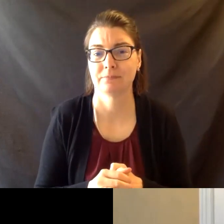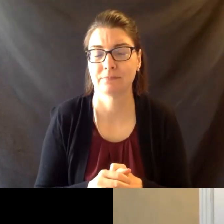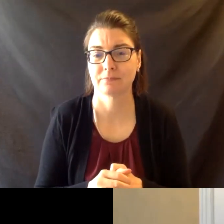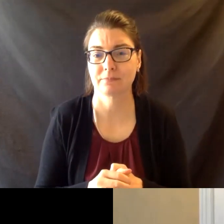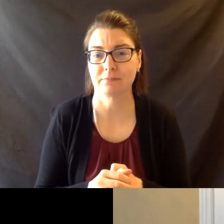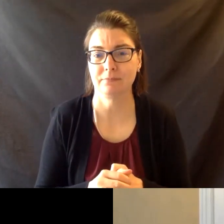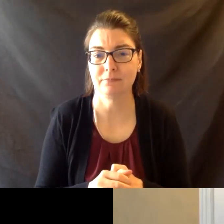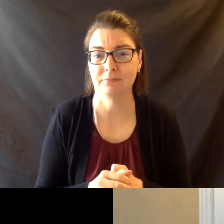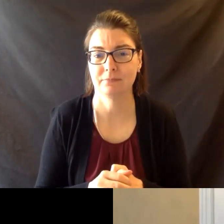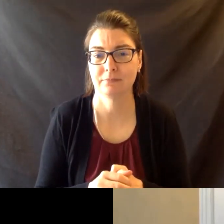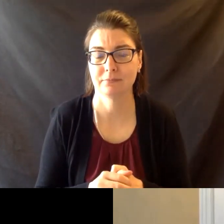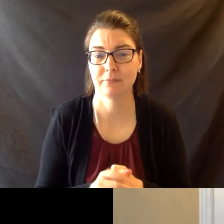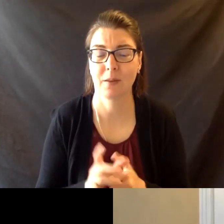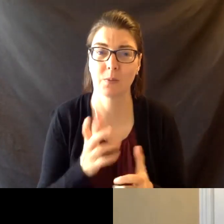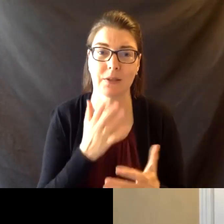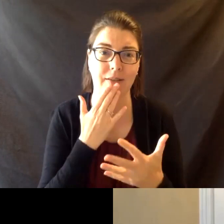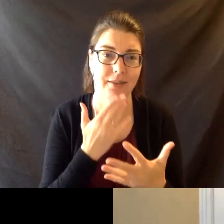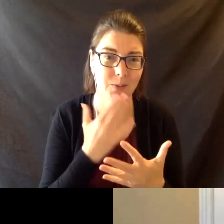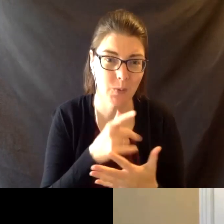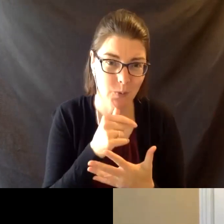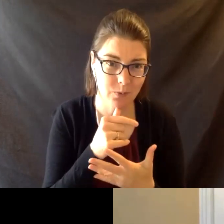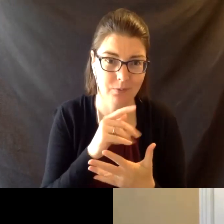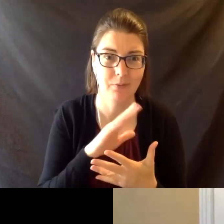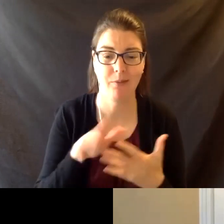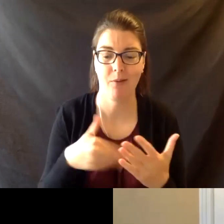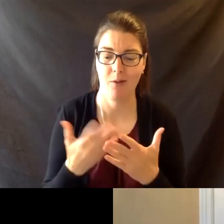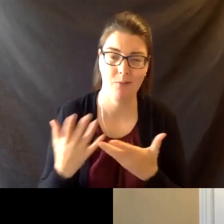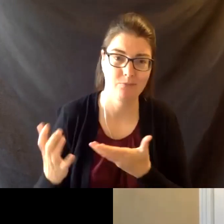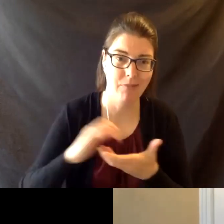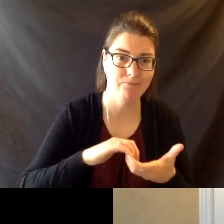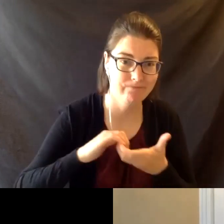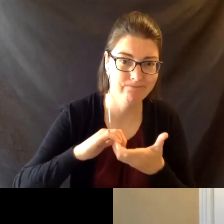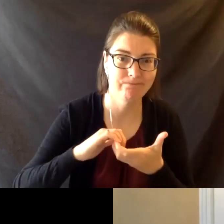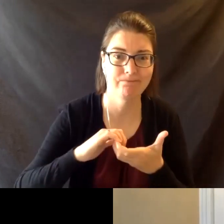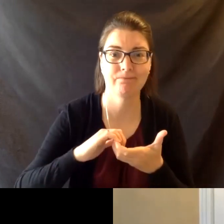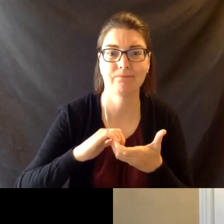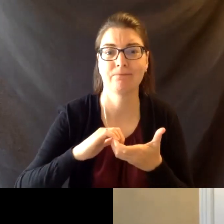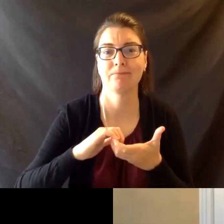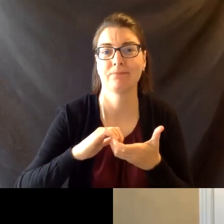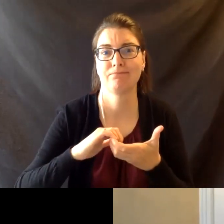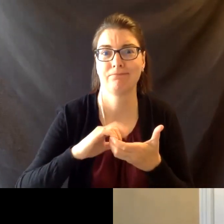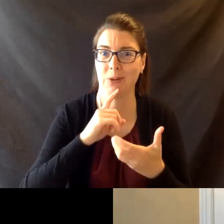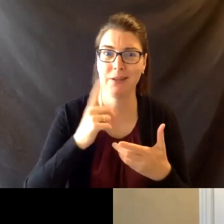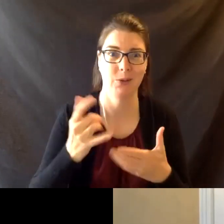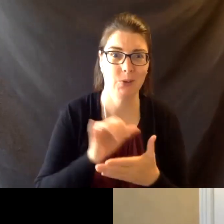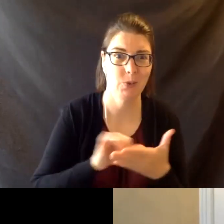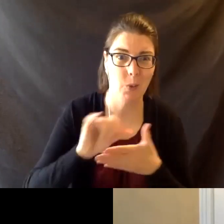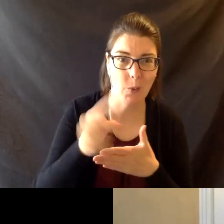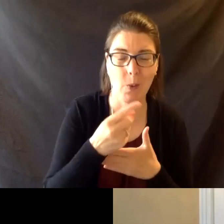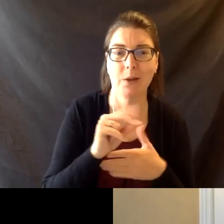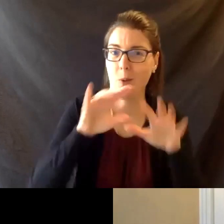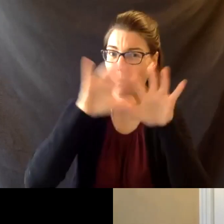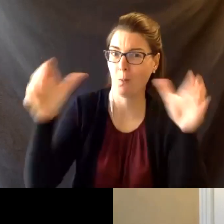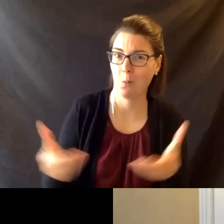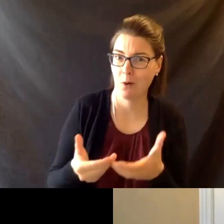So I would like to thank, of course, all of my collaborators. I've had collaborators around the world, and